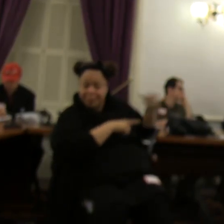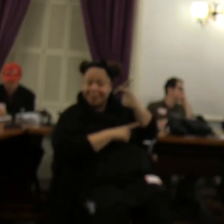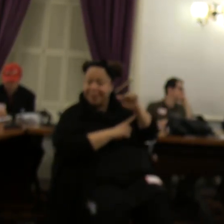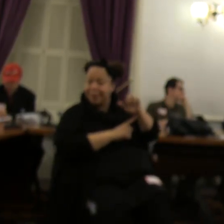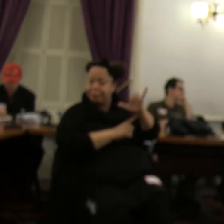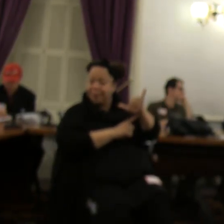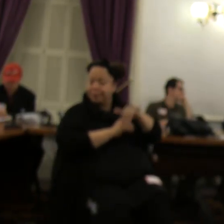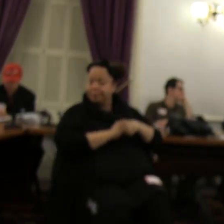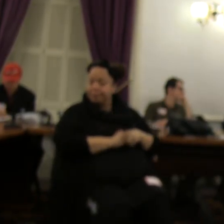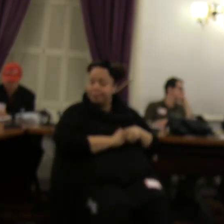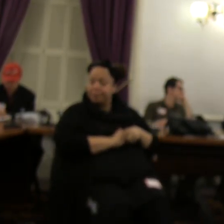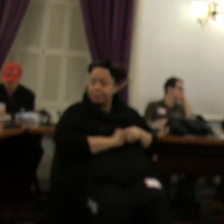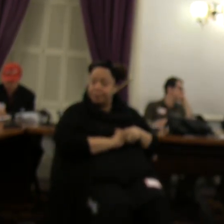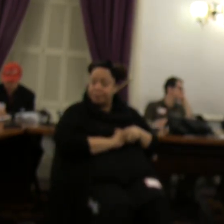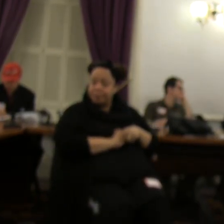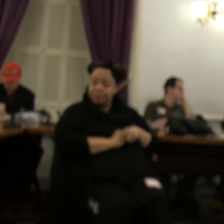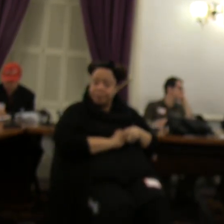How about